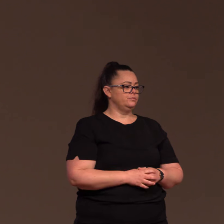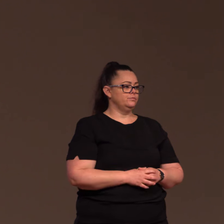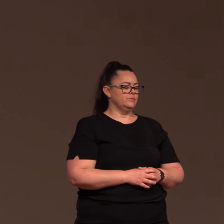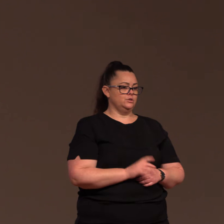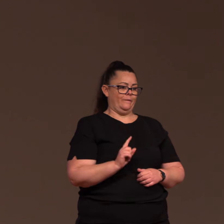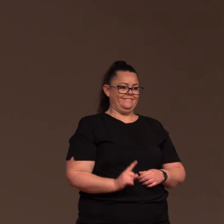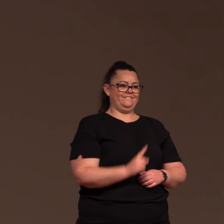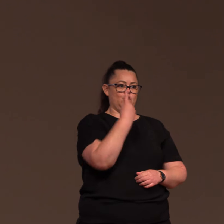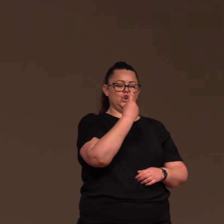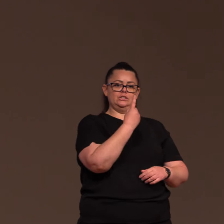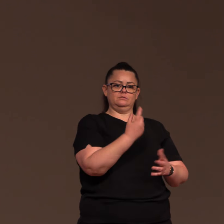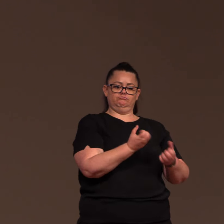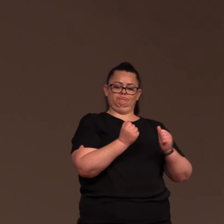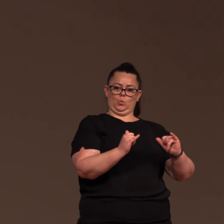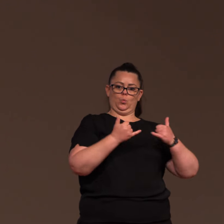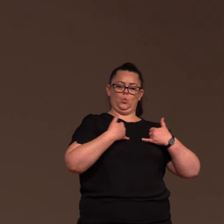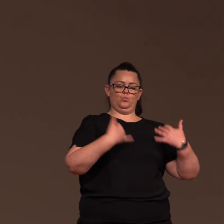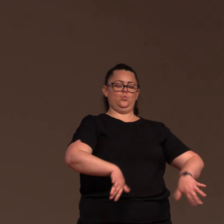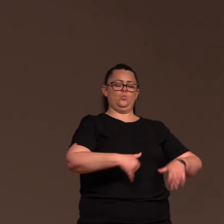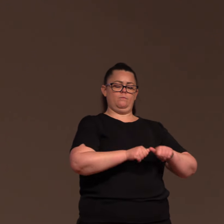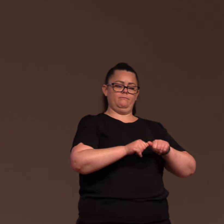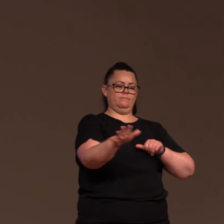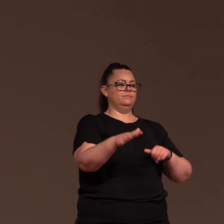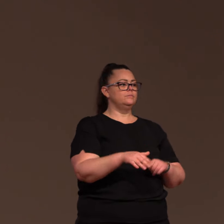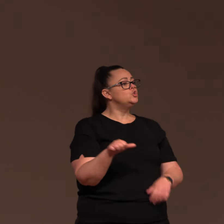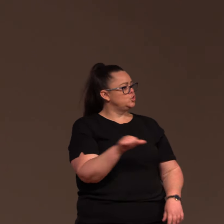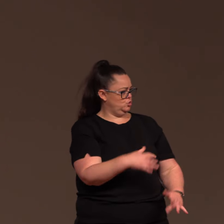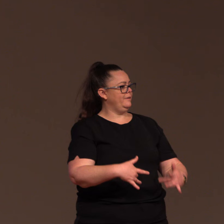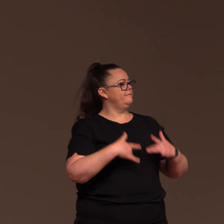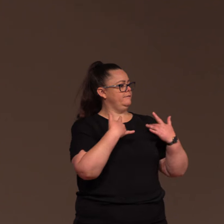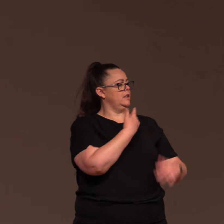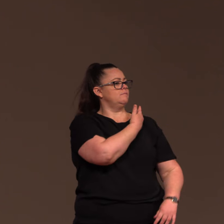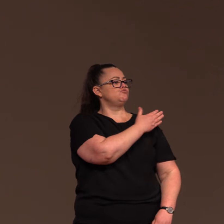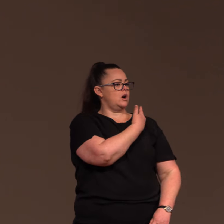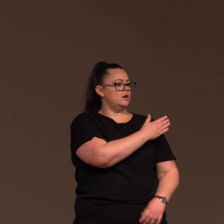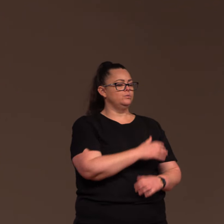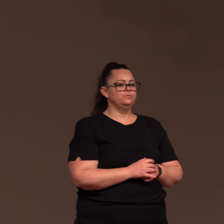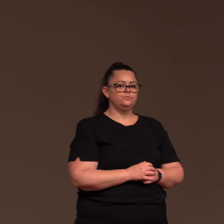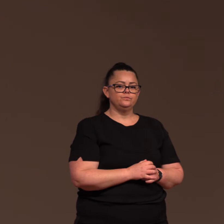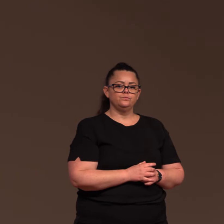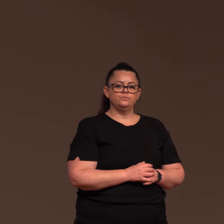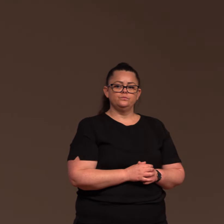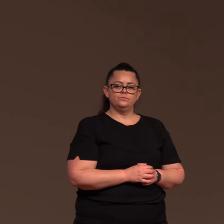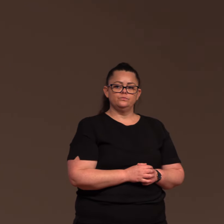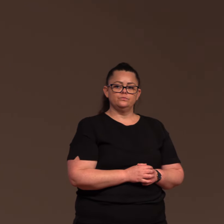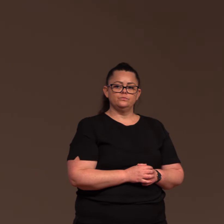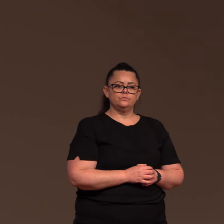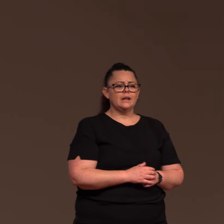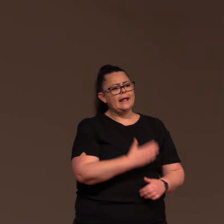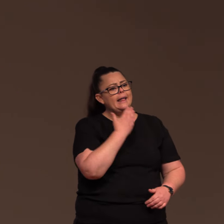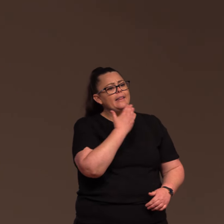in a course is outstanding, and you should be very proud. I want to say, as I said earlier, a big thank you to all the students' loved